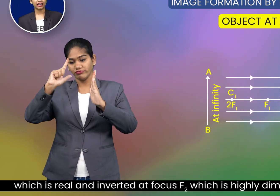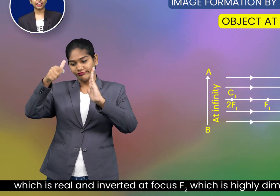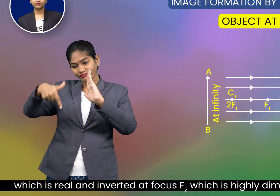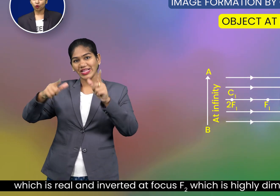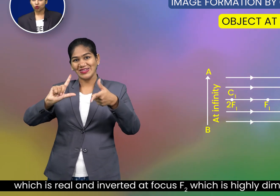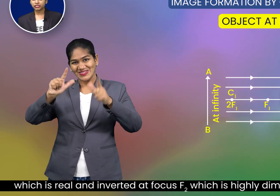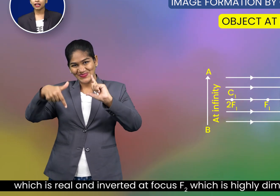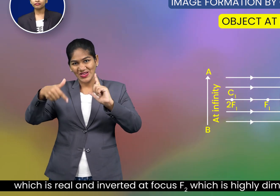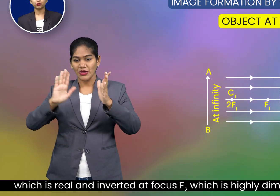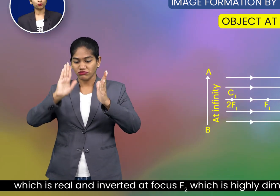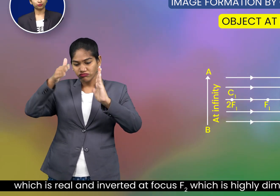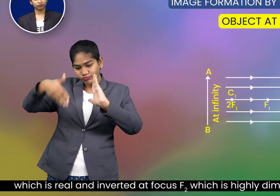at focus f2,